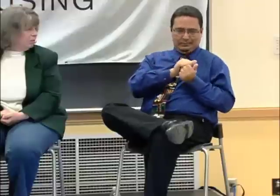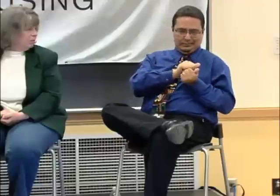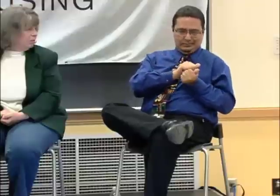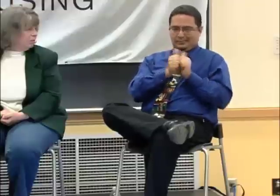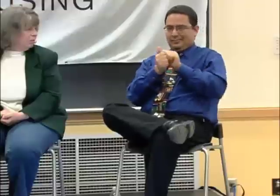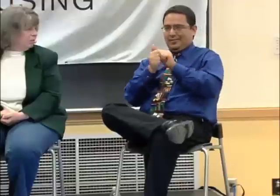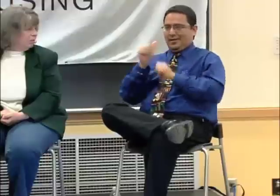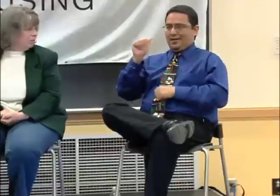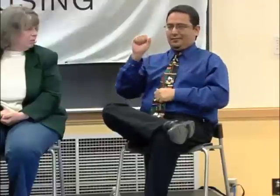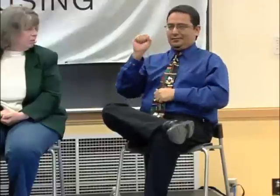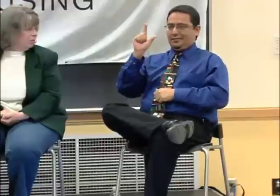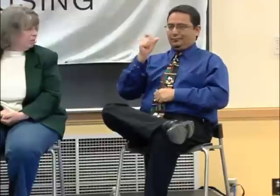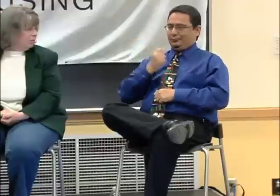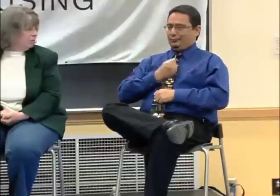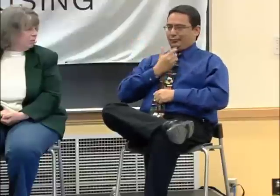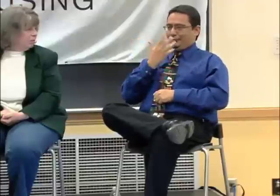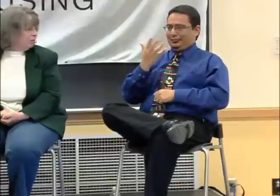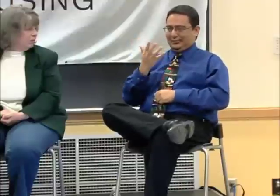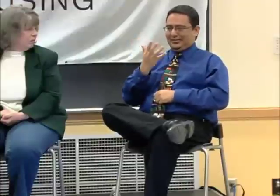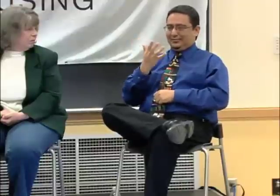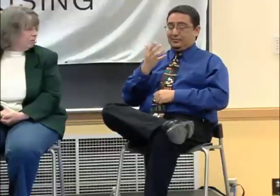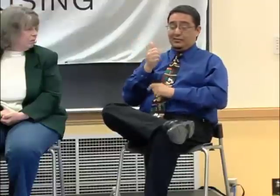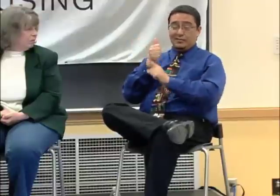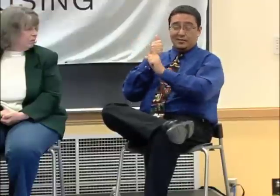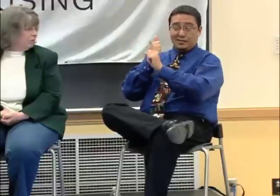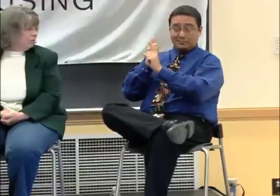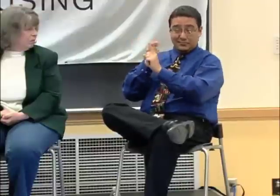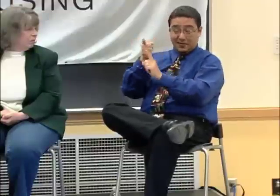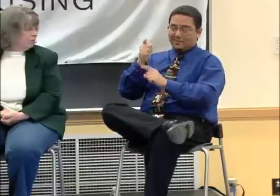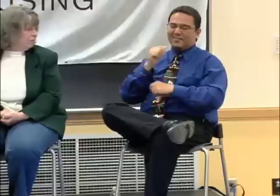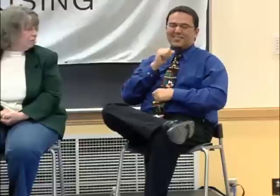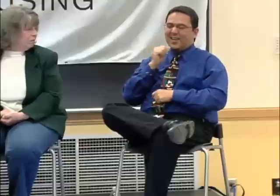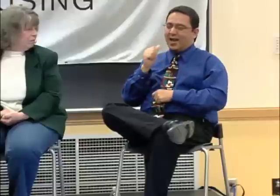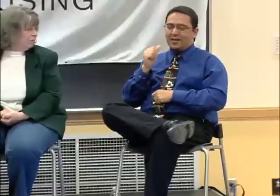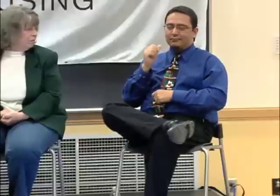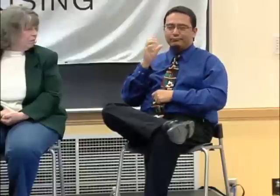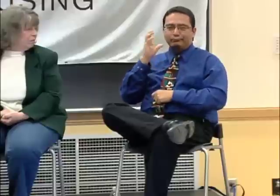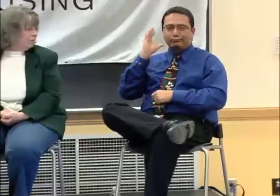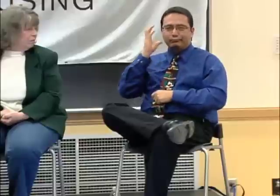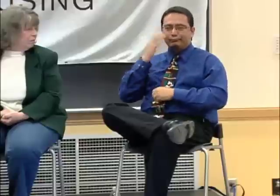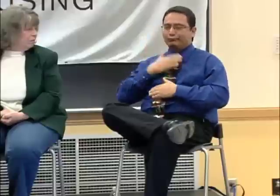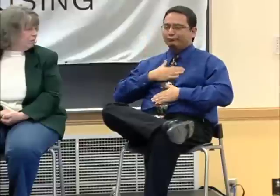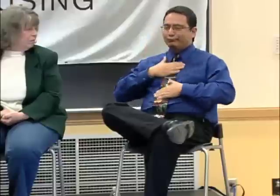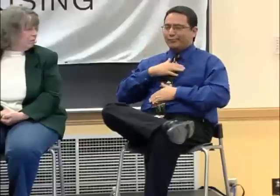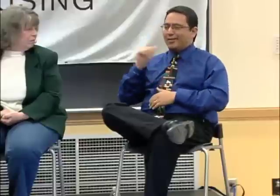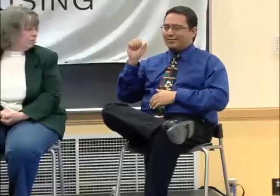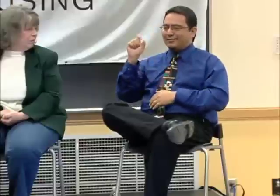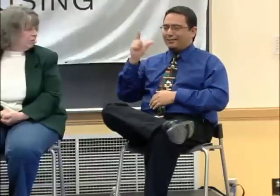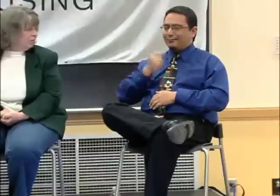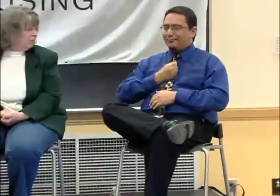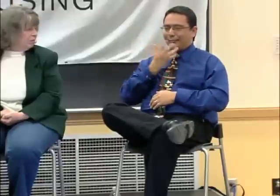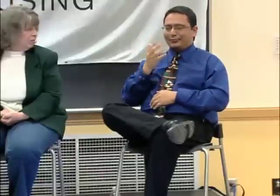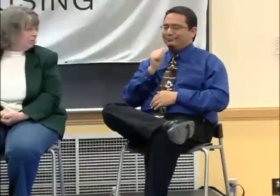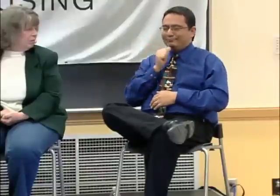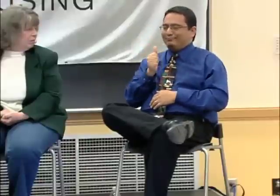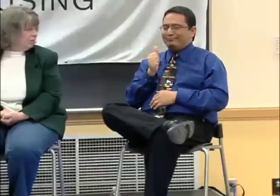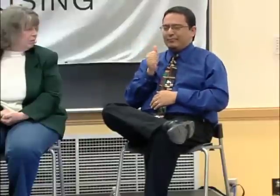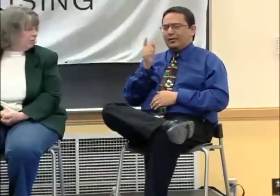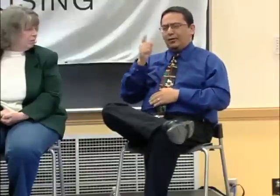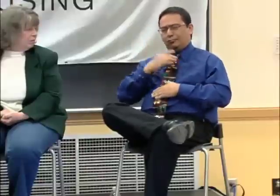really, it was a struggle on how to make that poem into ASL, because it wasn't something